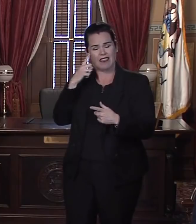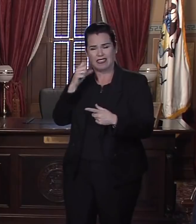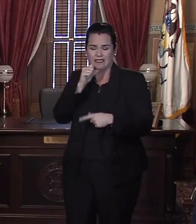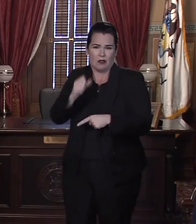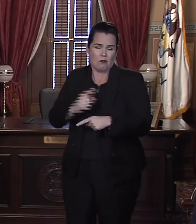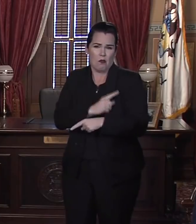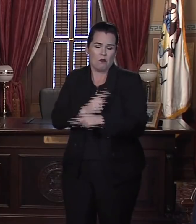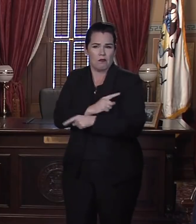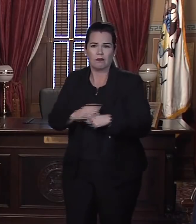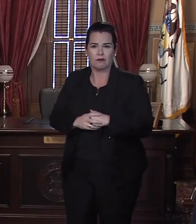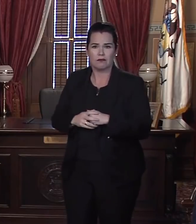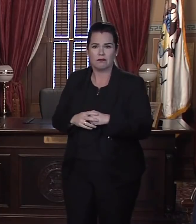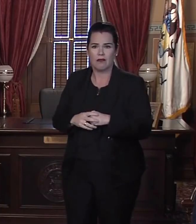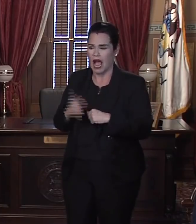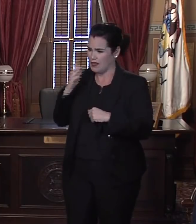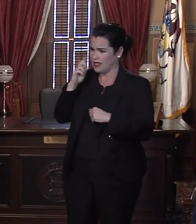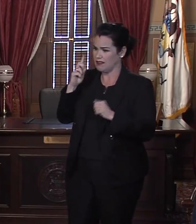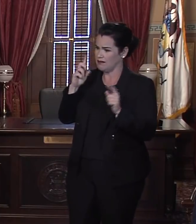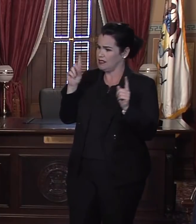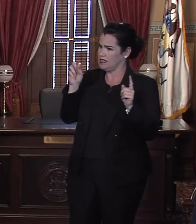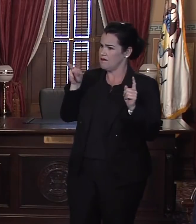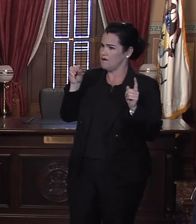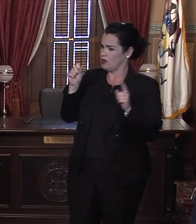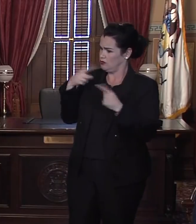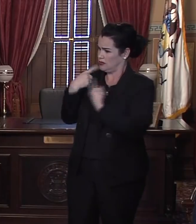disavow and encourage people to stay home and be safe.